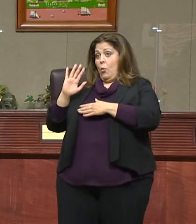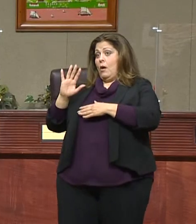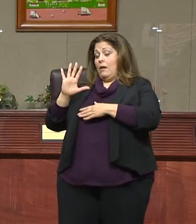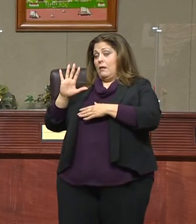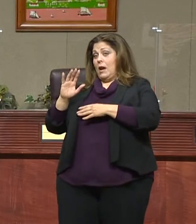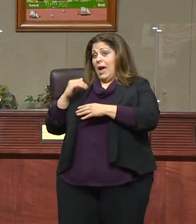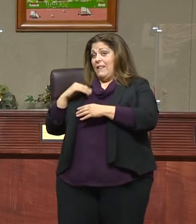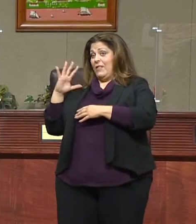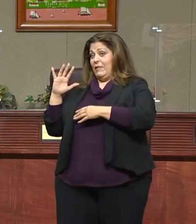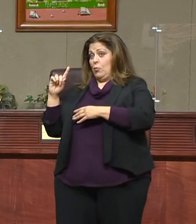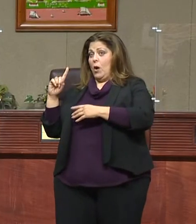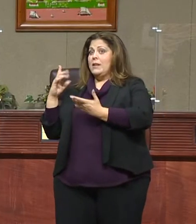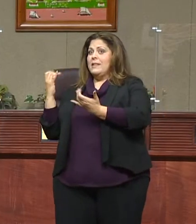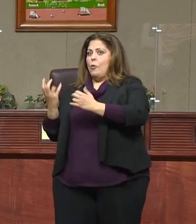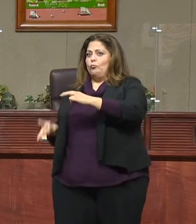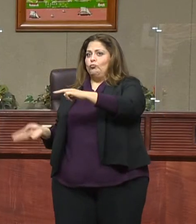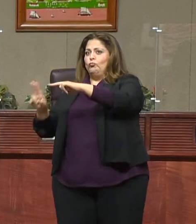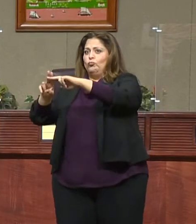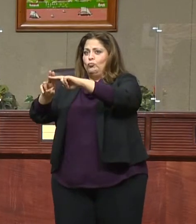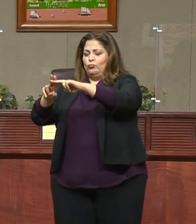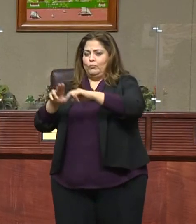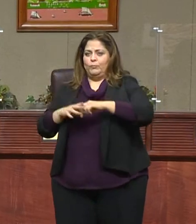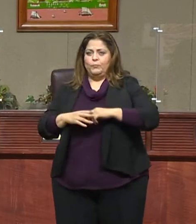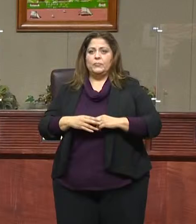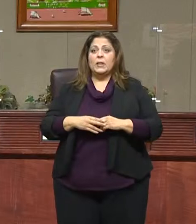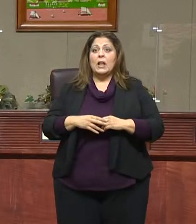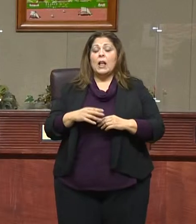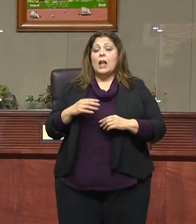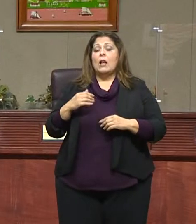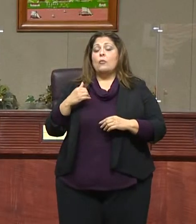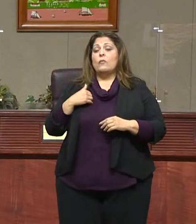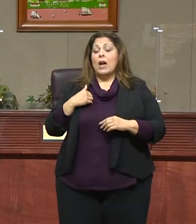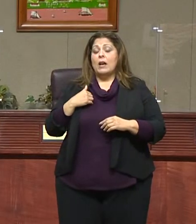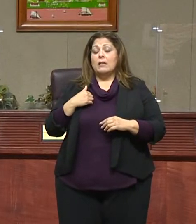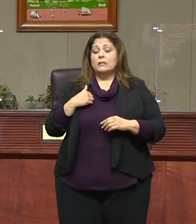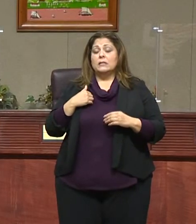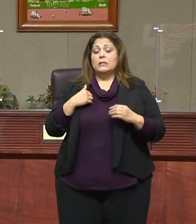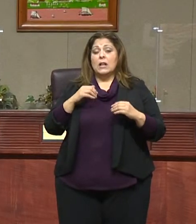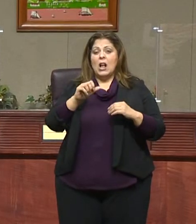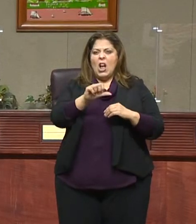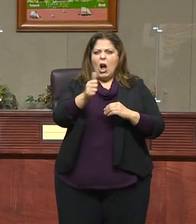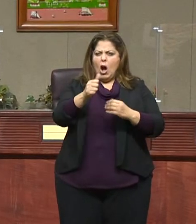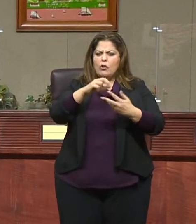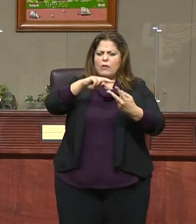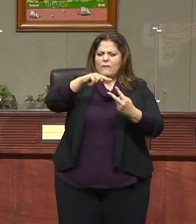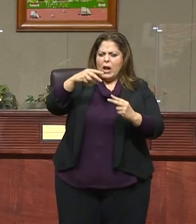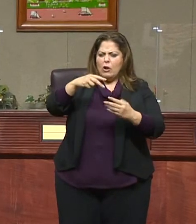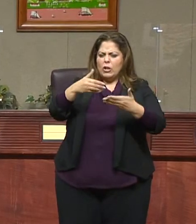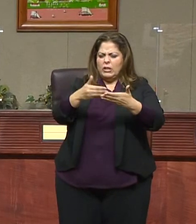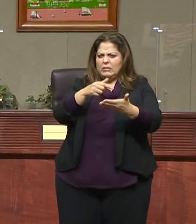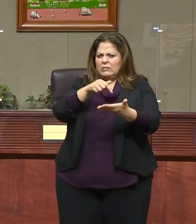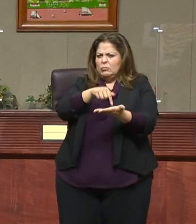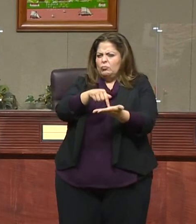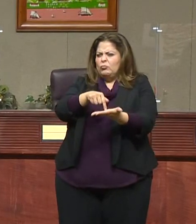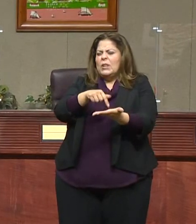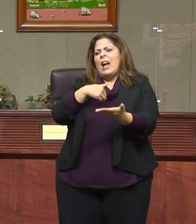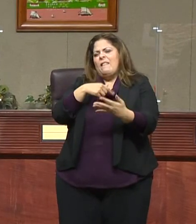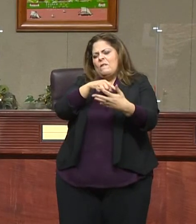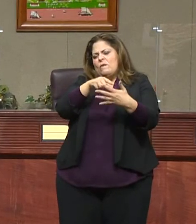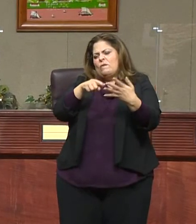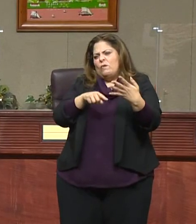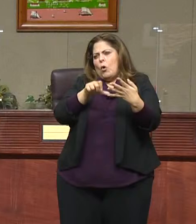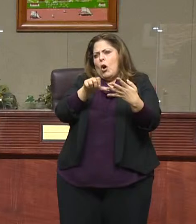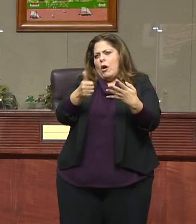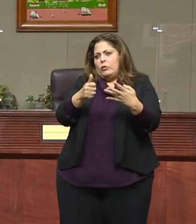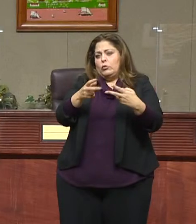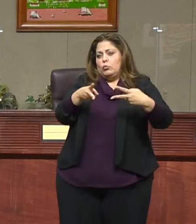variant. We've had 4 additional other variants reported to us. 2